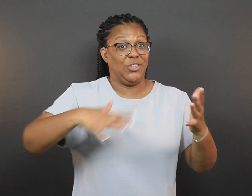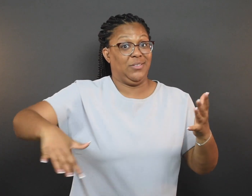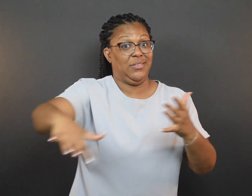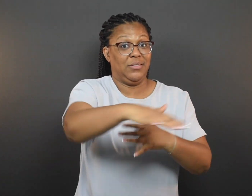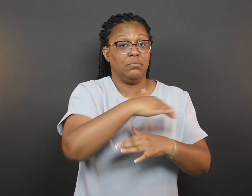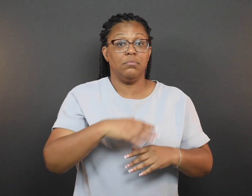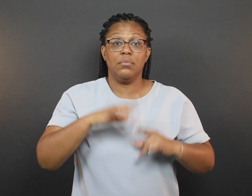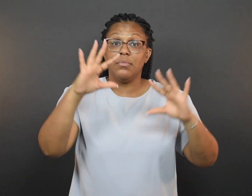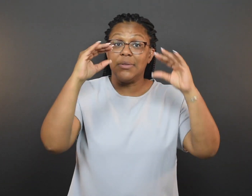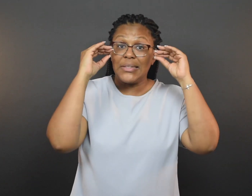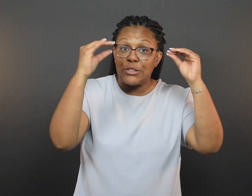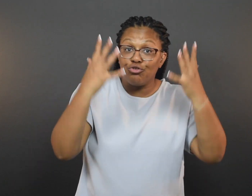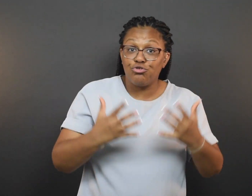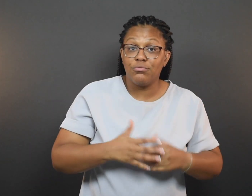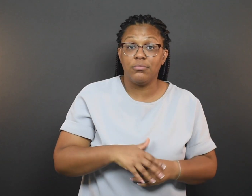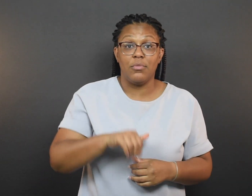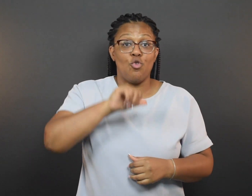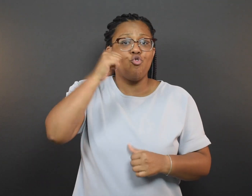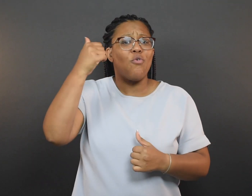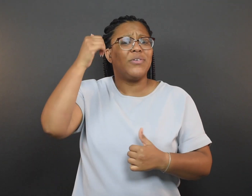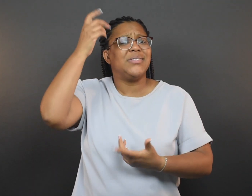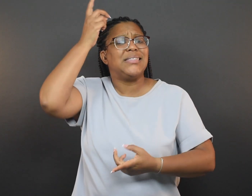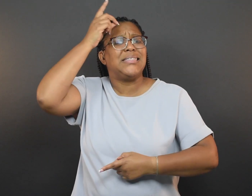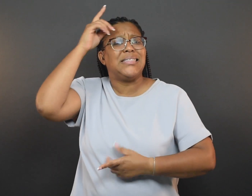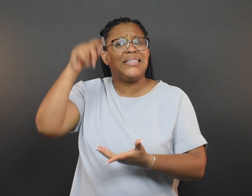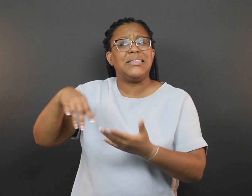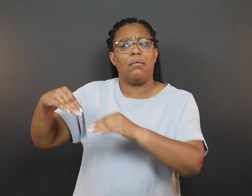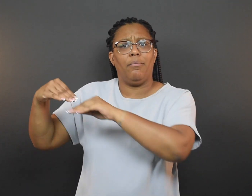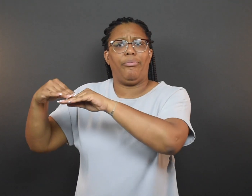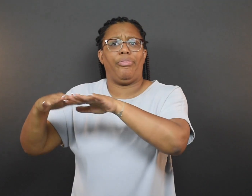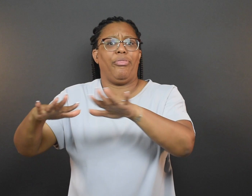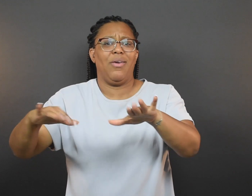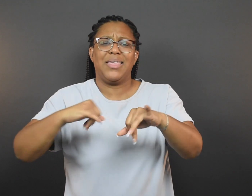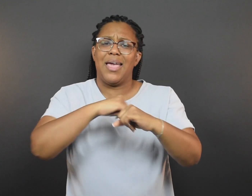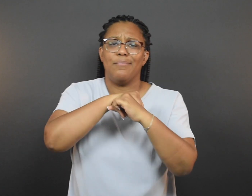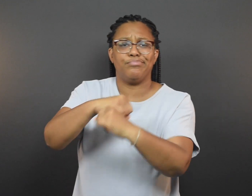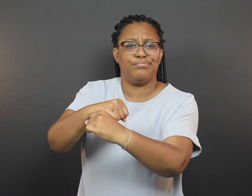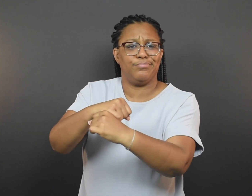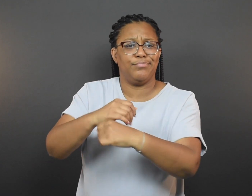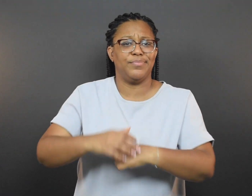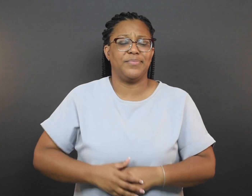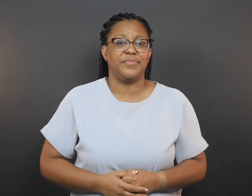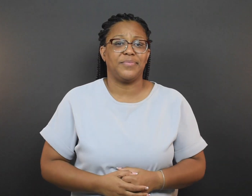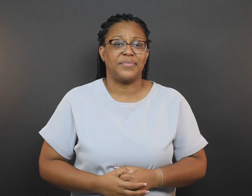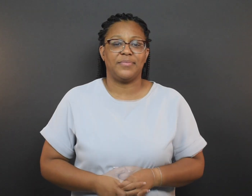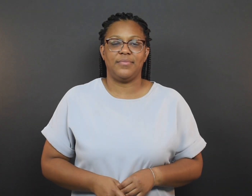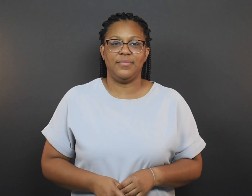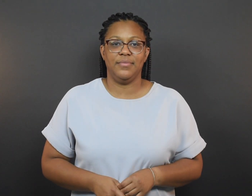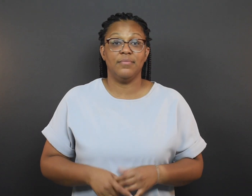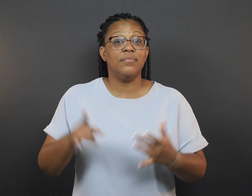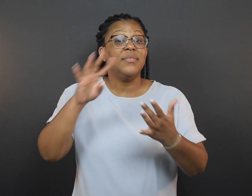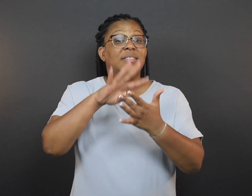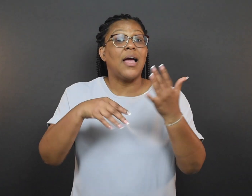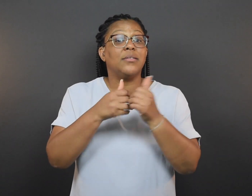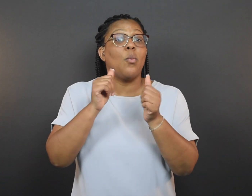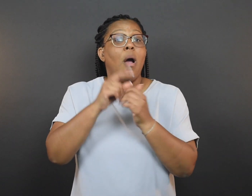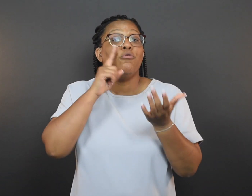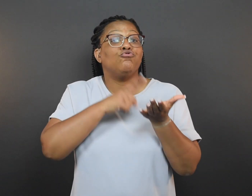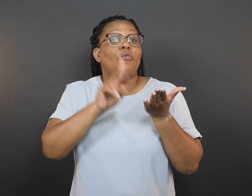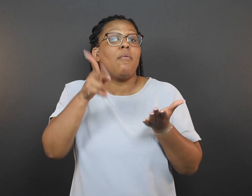also helps to protect their classmates, teachers, and others from diseases. Schedule a